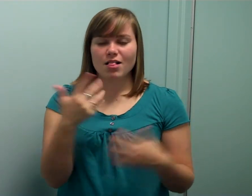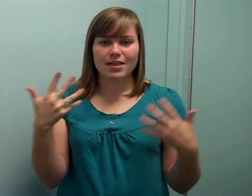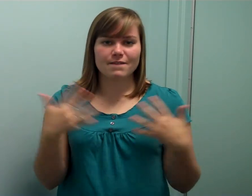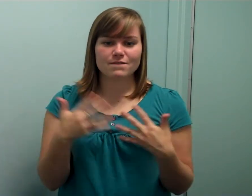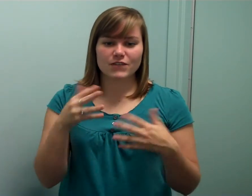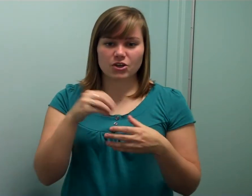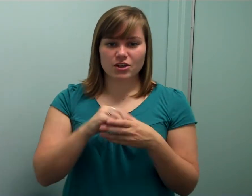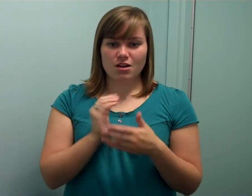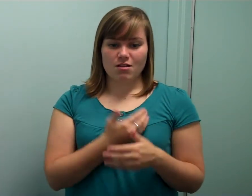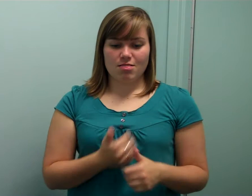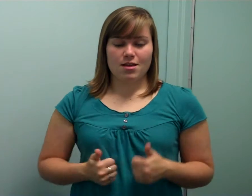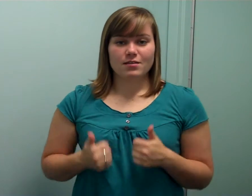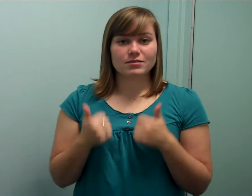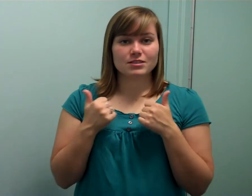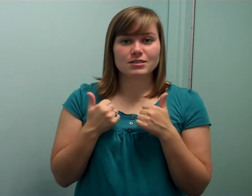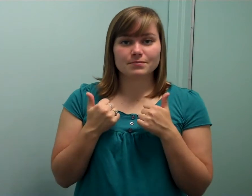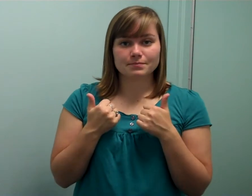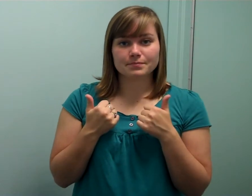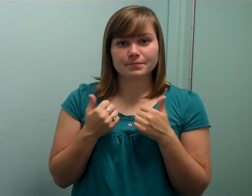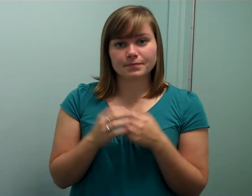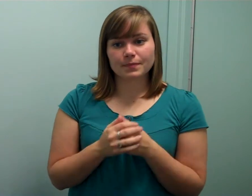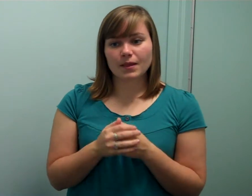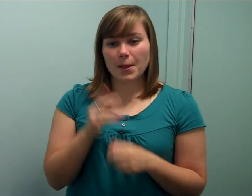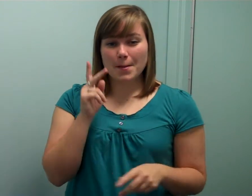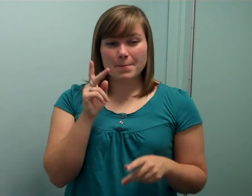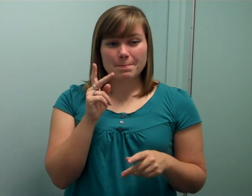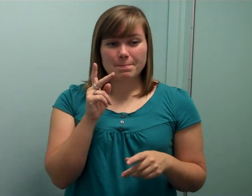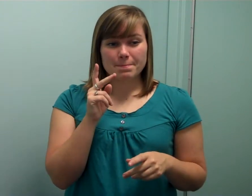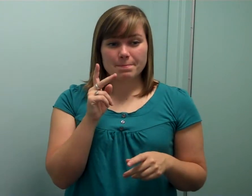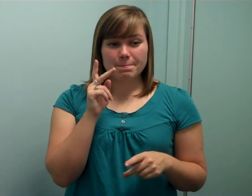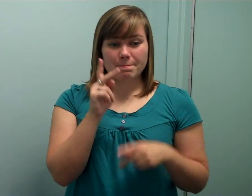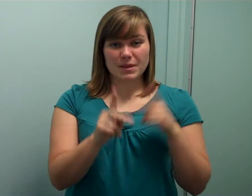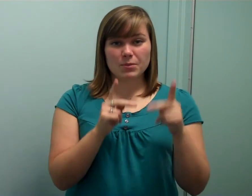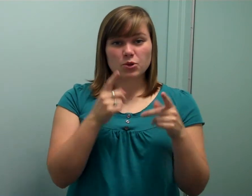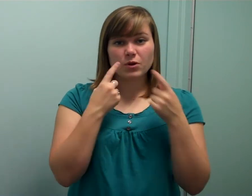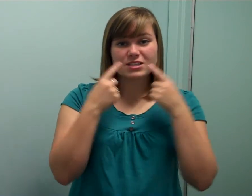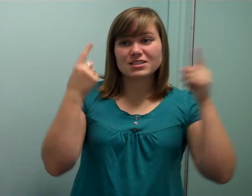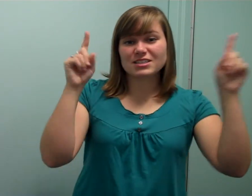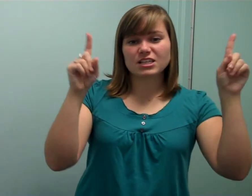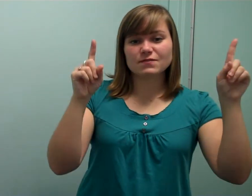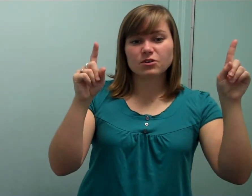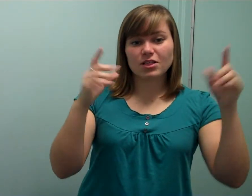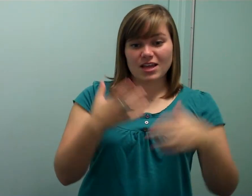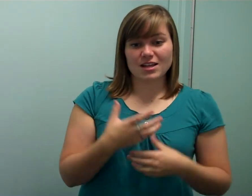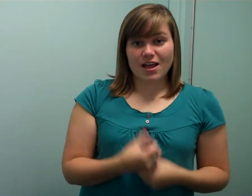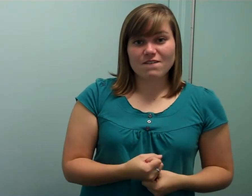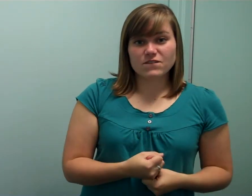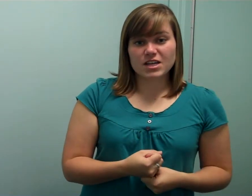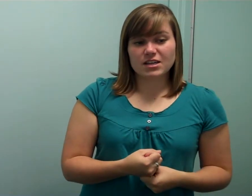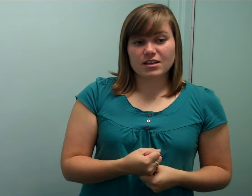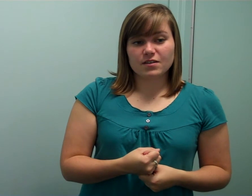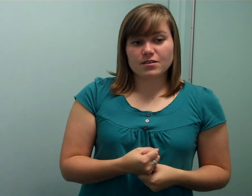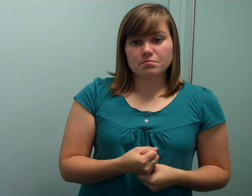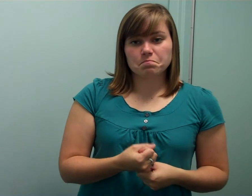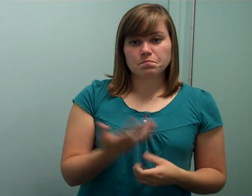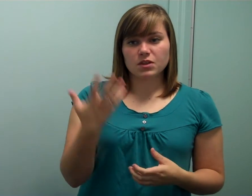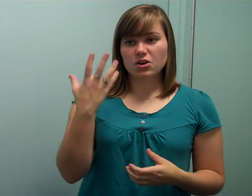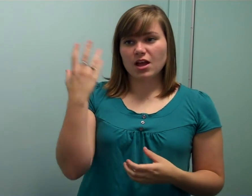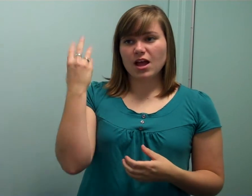our lives. Even the people who are very successful and self-confident, who are out there making their dreams a